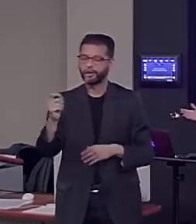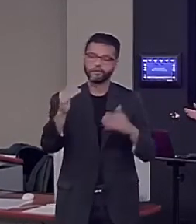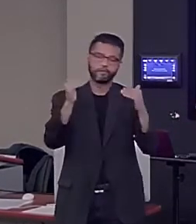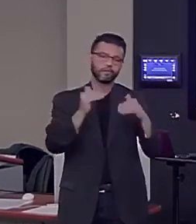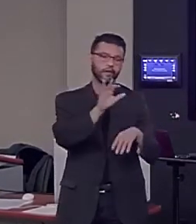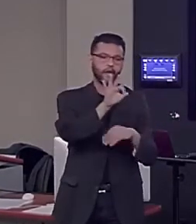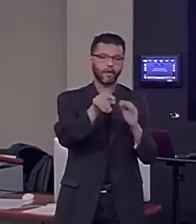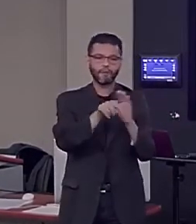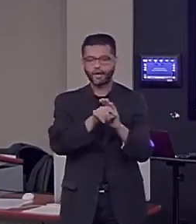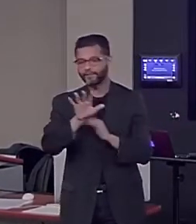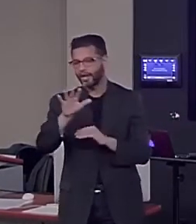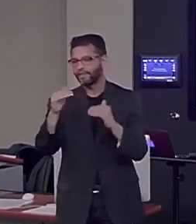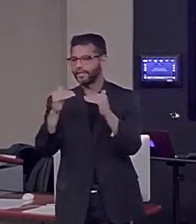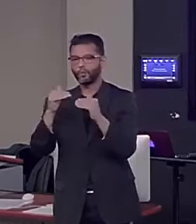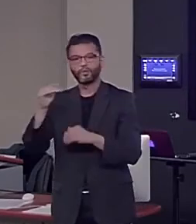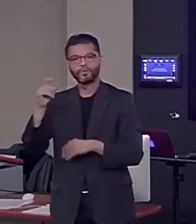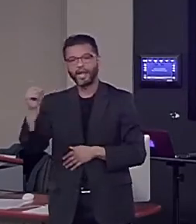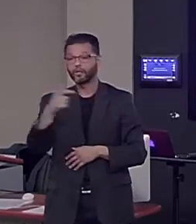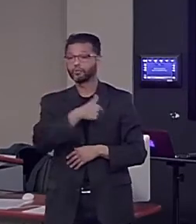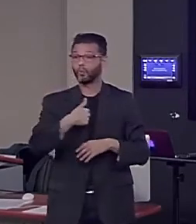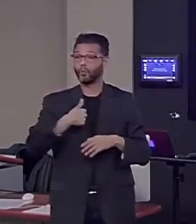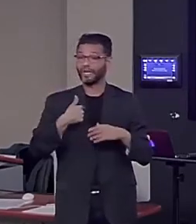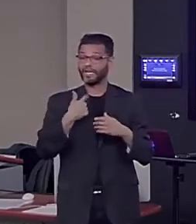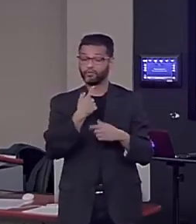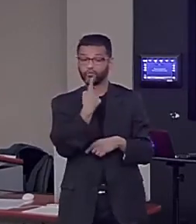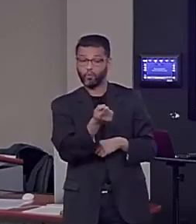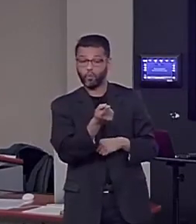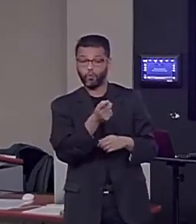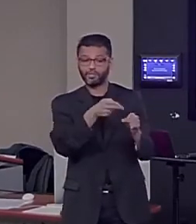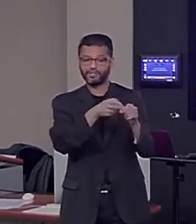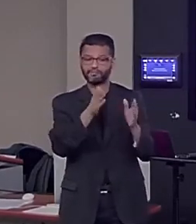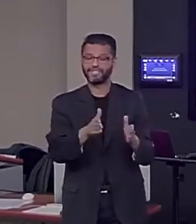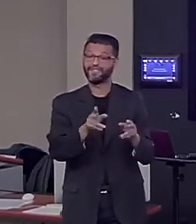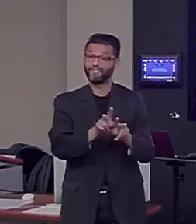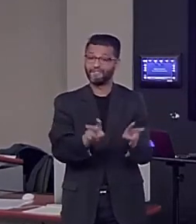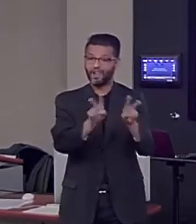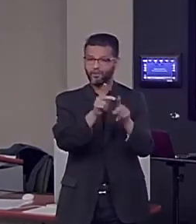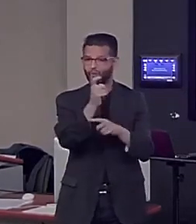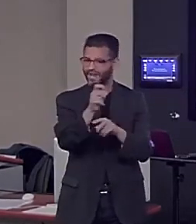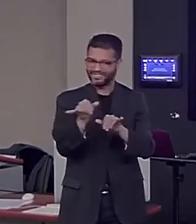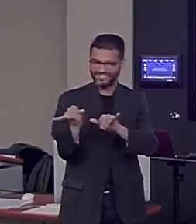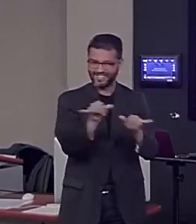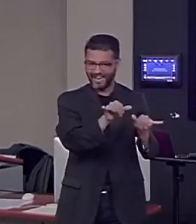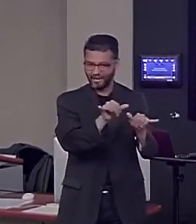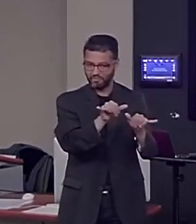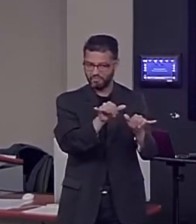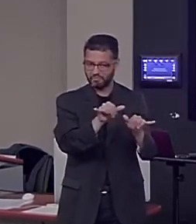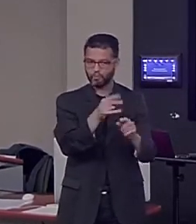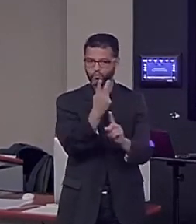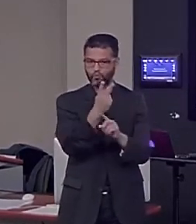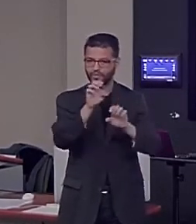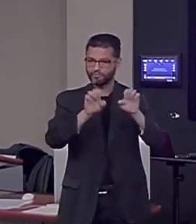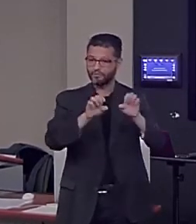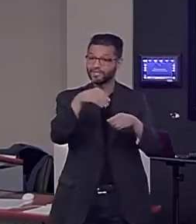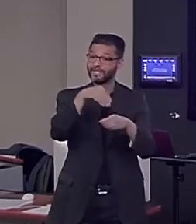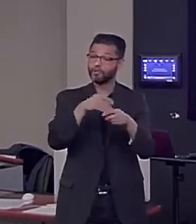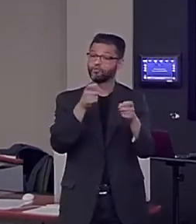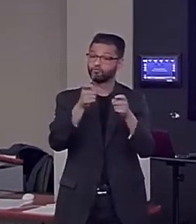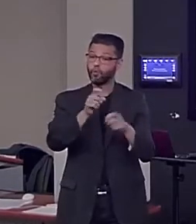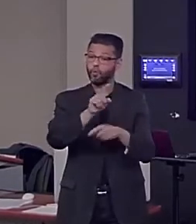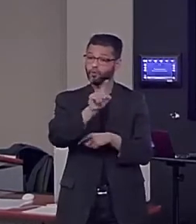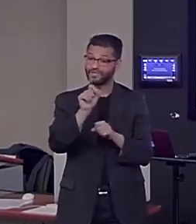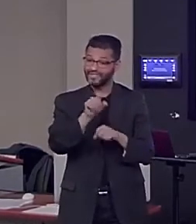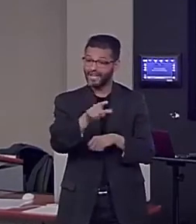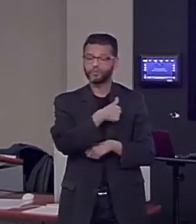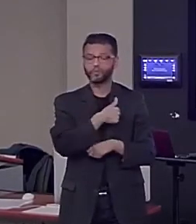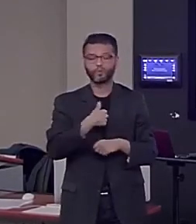x, and they had to say that the value of x was the same across the two equations. And in a control task, they would get an active sentence and a passive sentence,